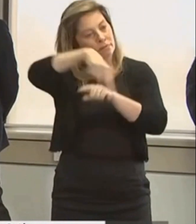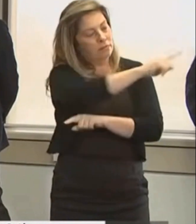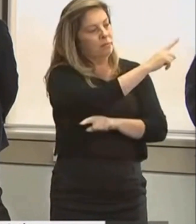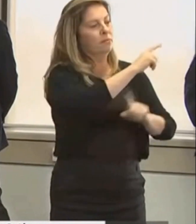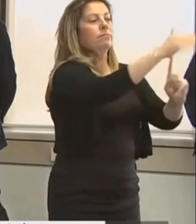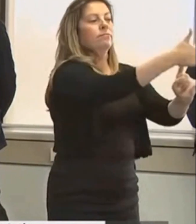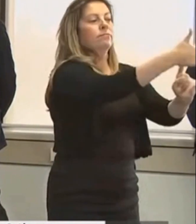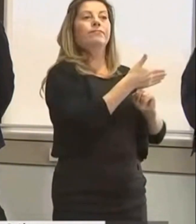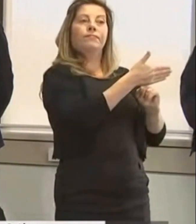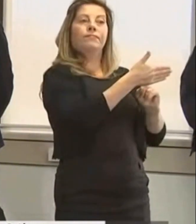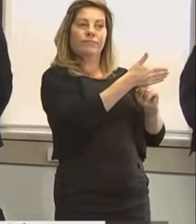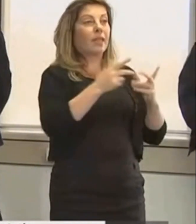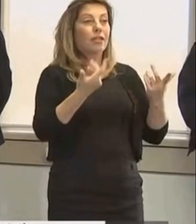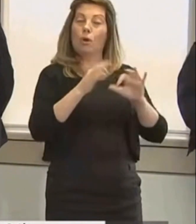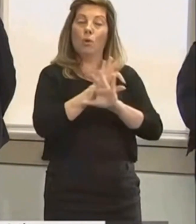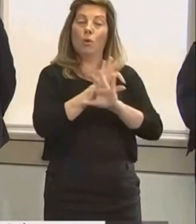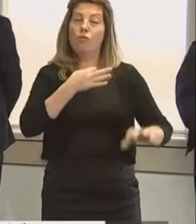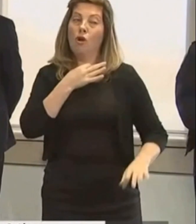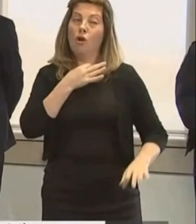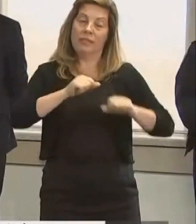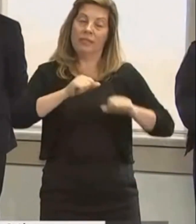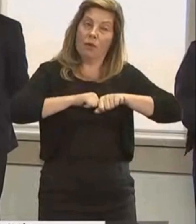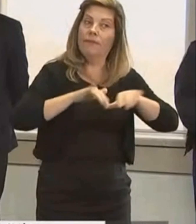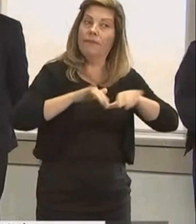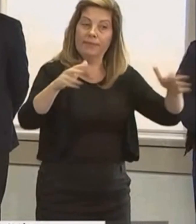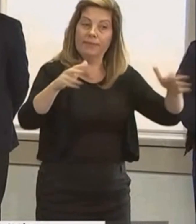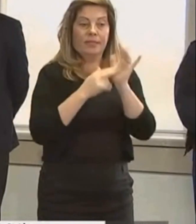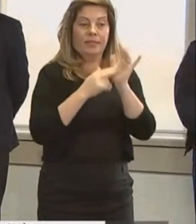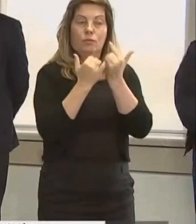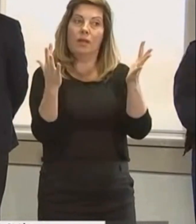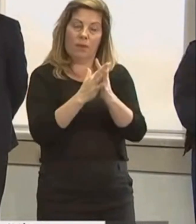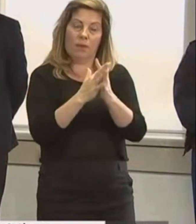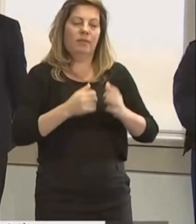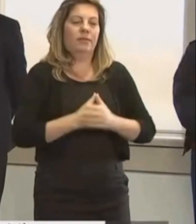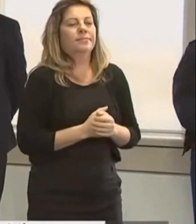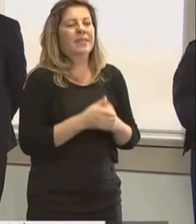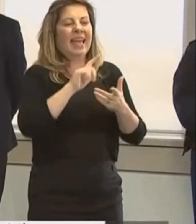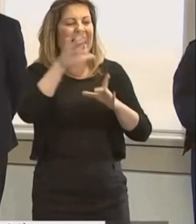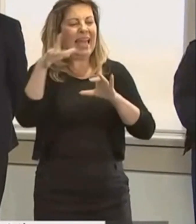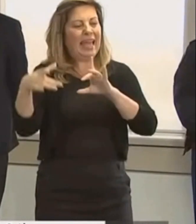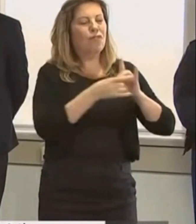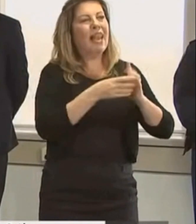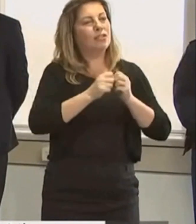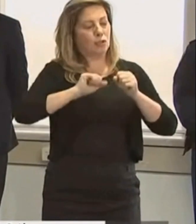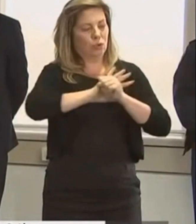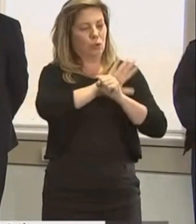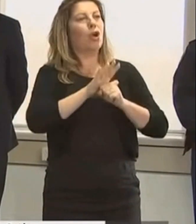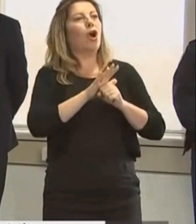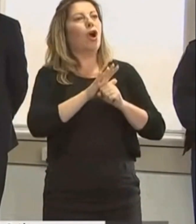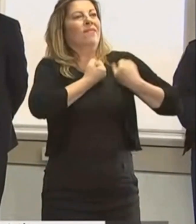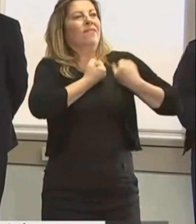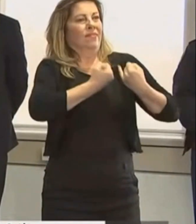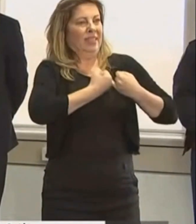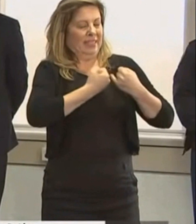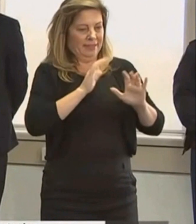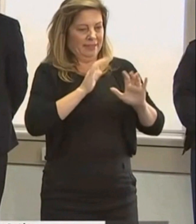that. So no risk of transmission within New South Wales. Regarding COVID disease, certainly